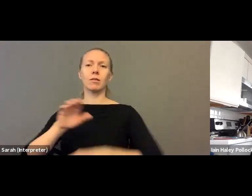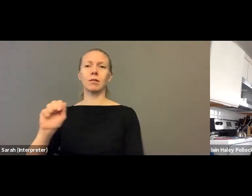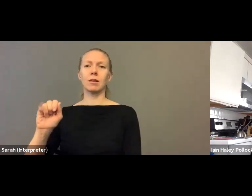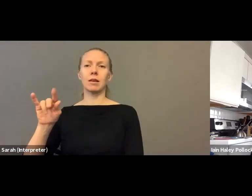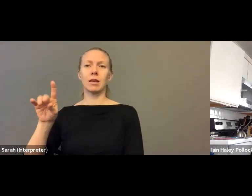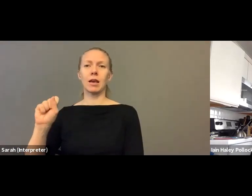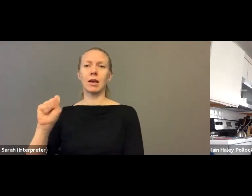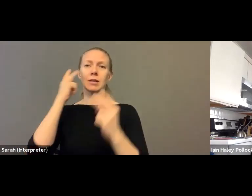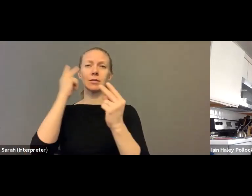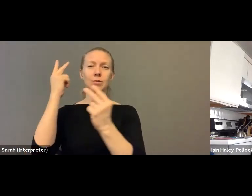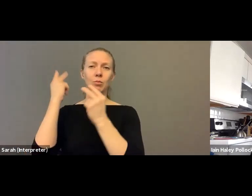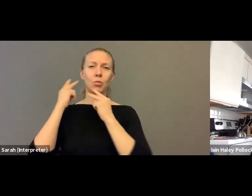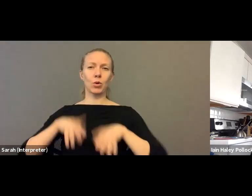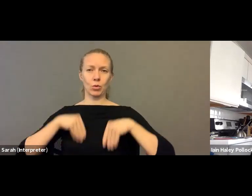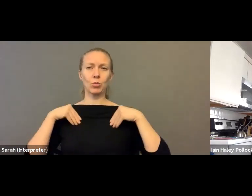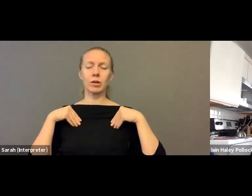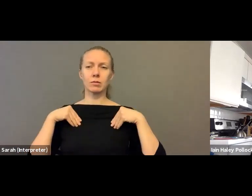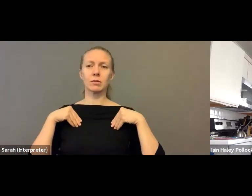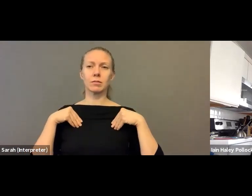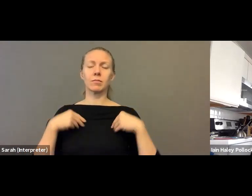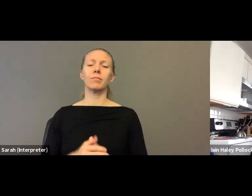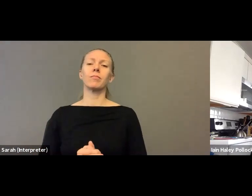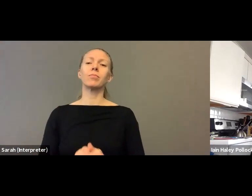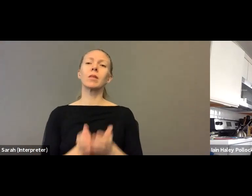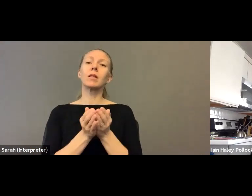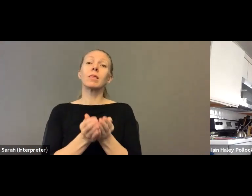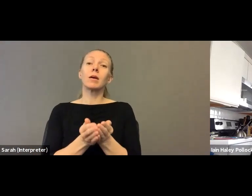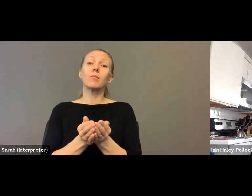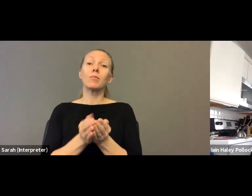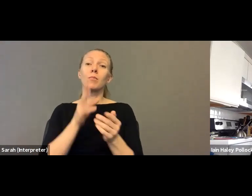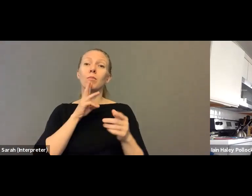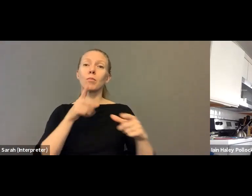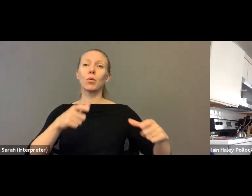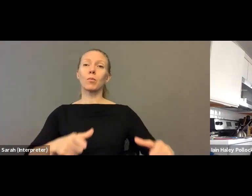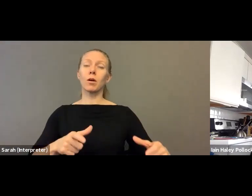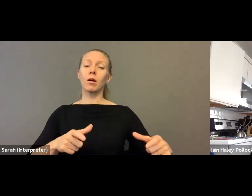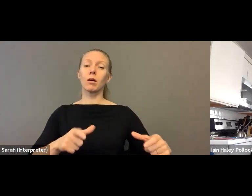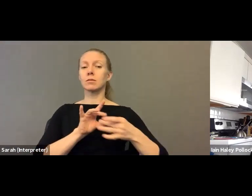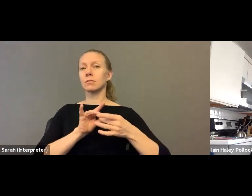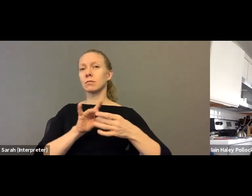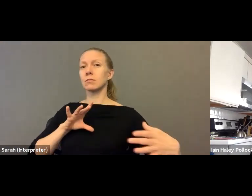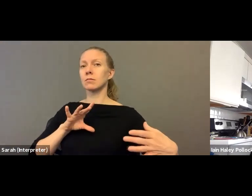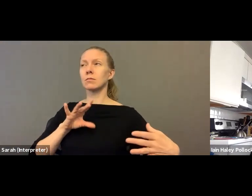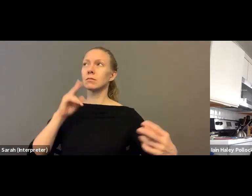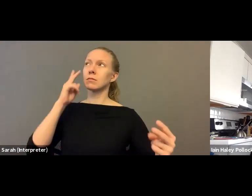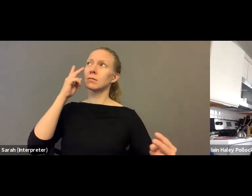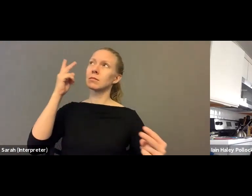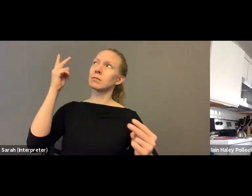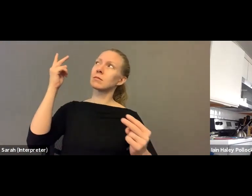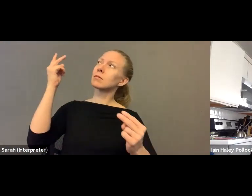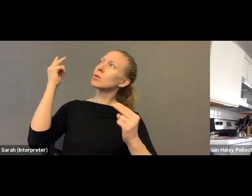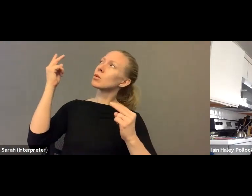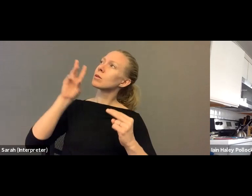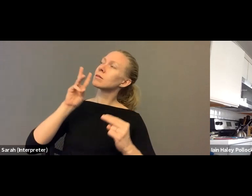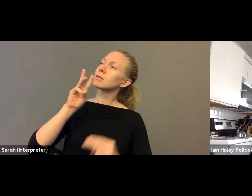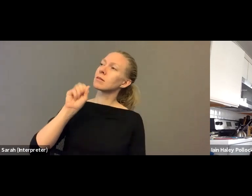The boat pond, broken off, looks back at the sky. I remember looking at you, X,